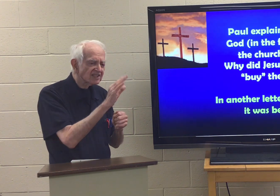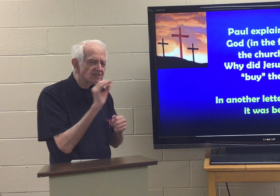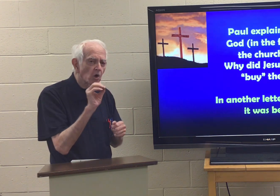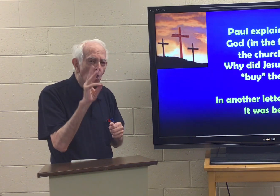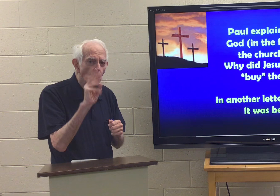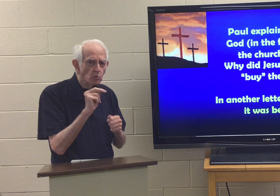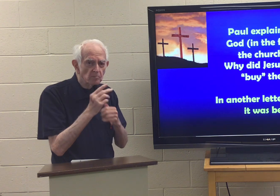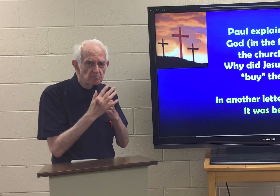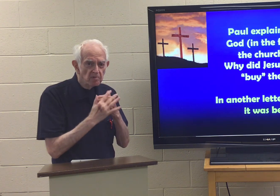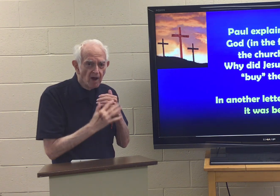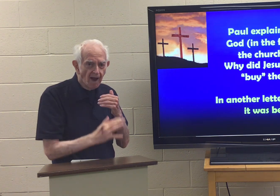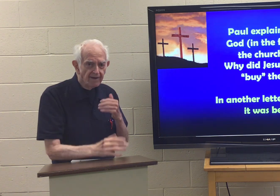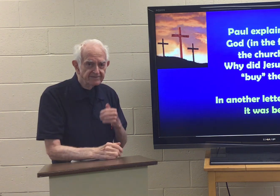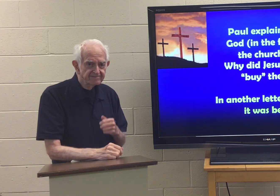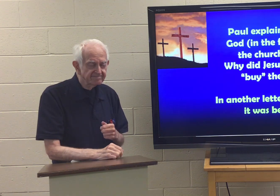church with his own blood.